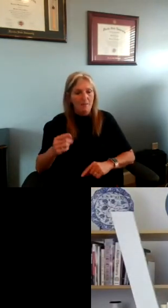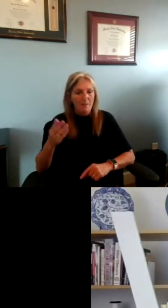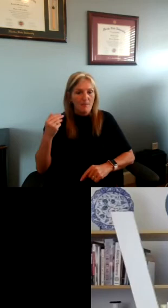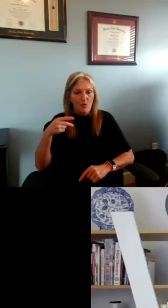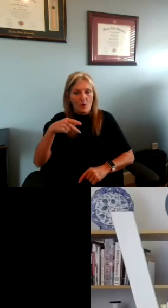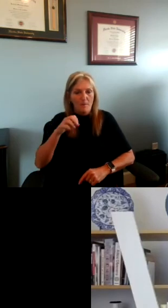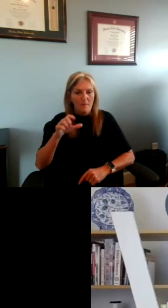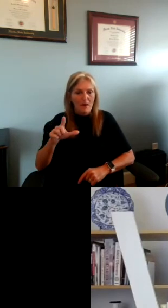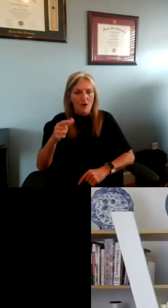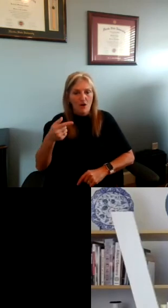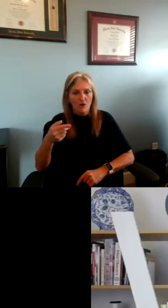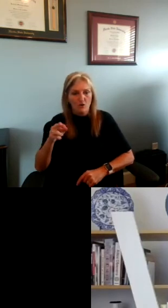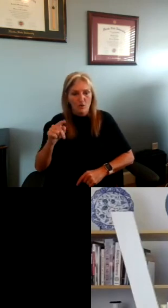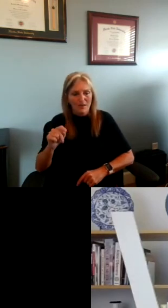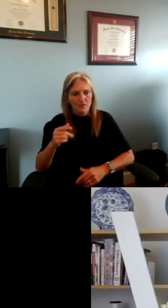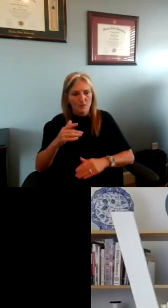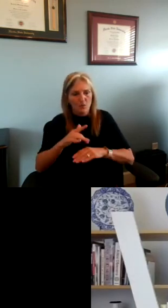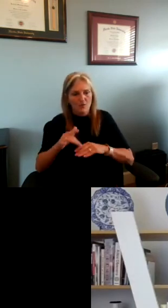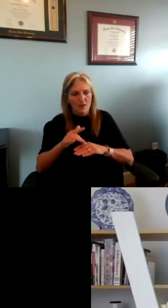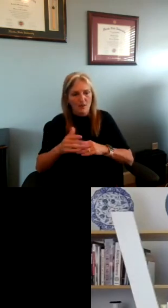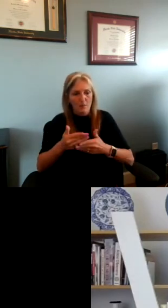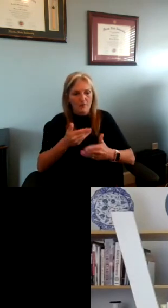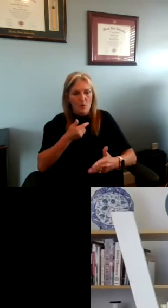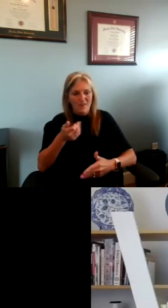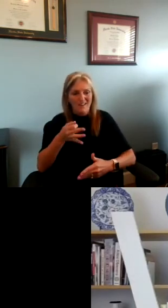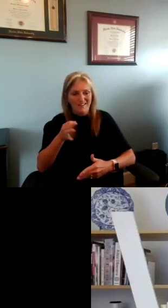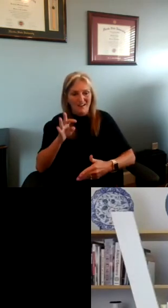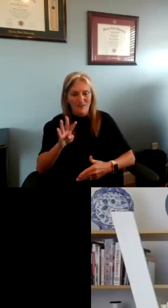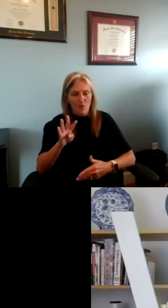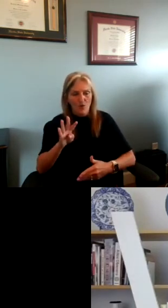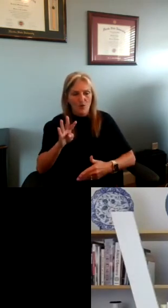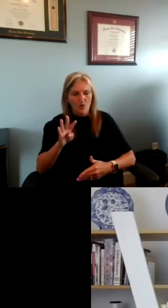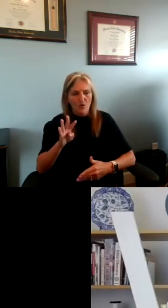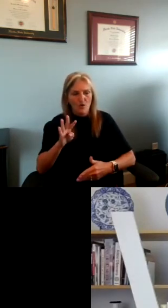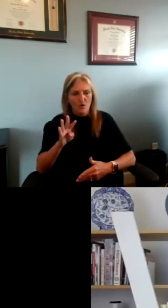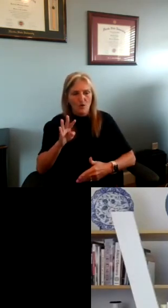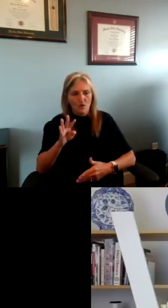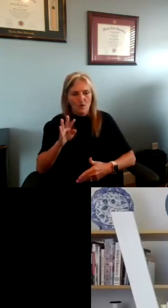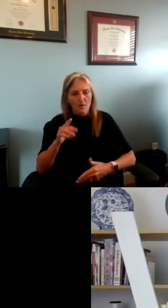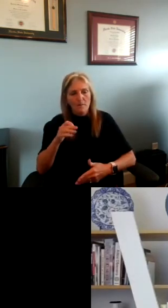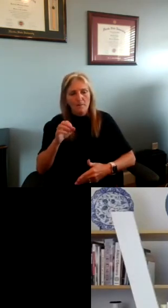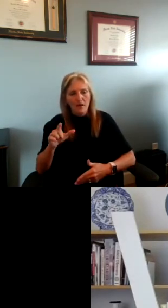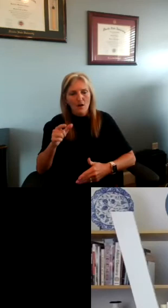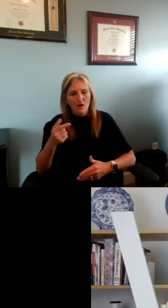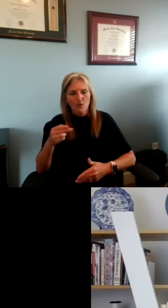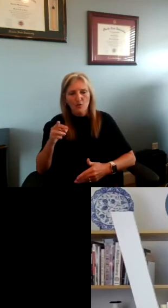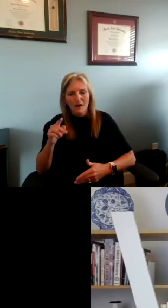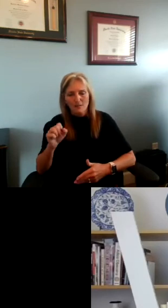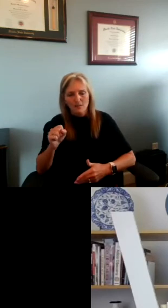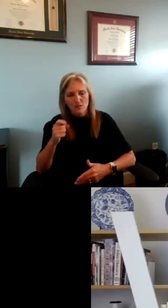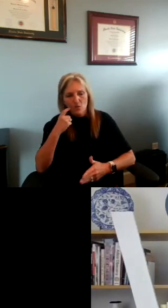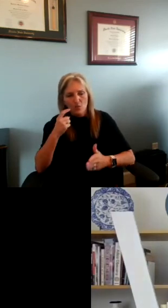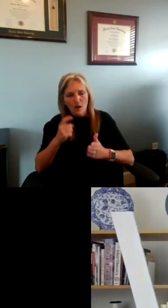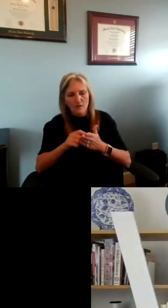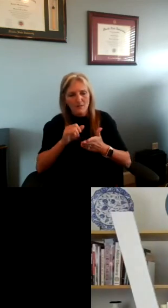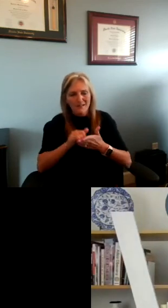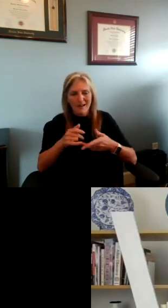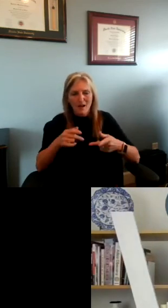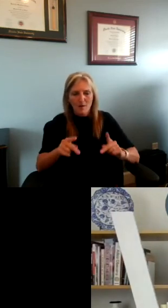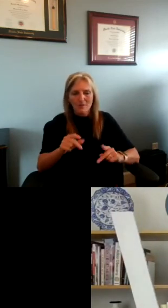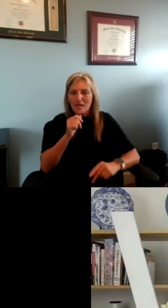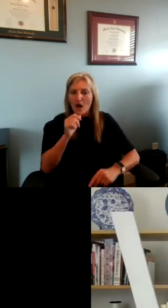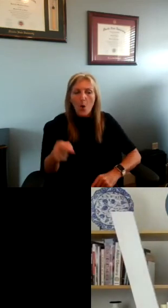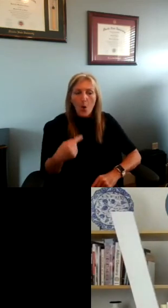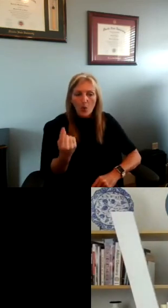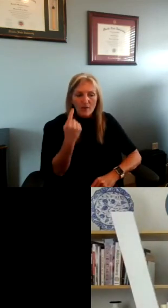previously available prior to 1994, recognize that not only is it an opportunity for incarcerated people